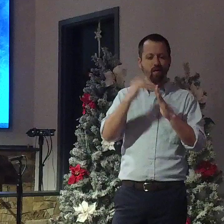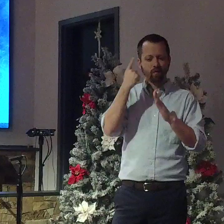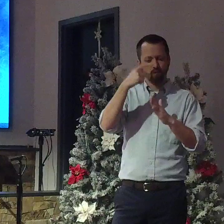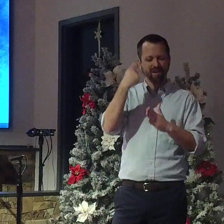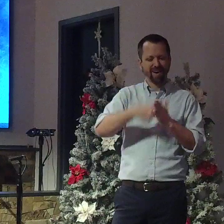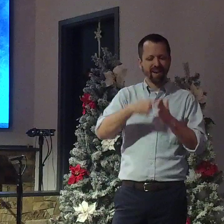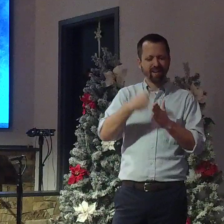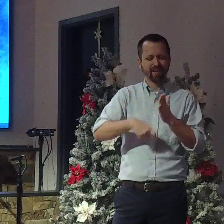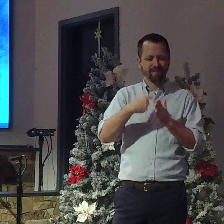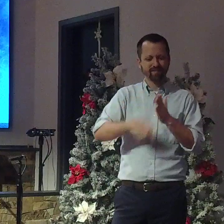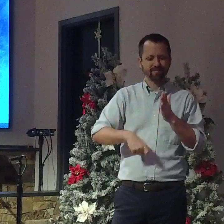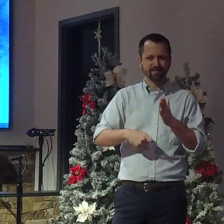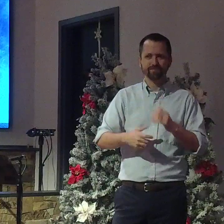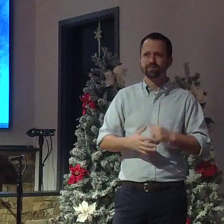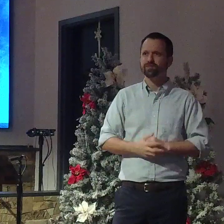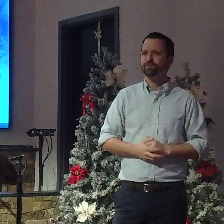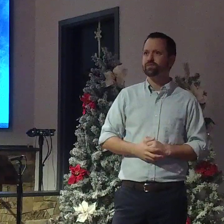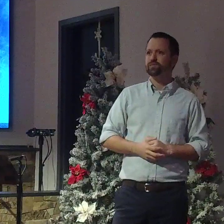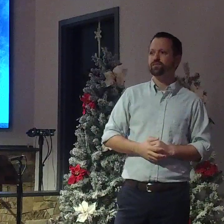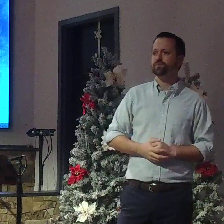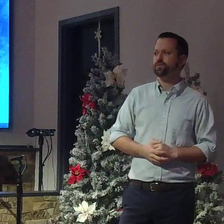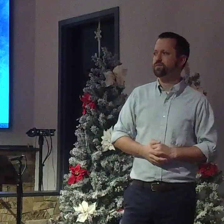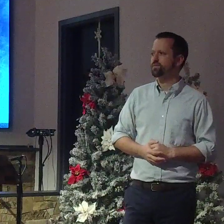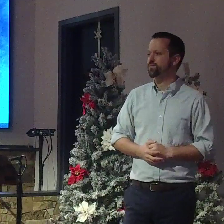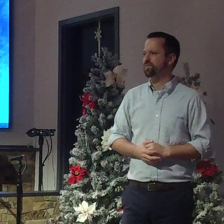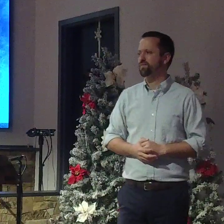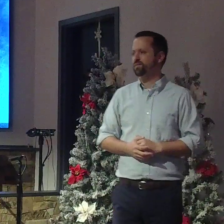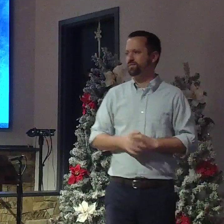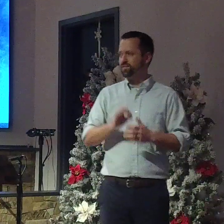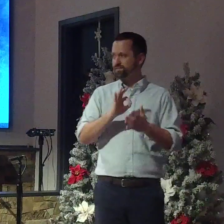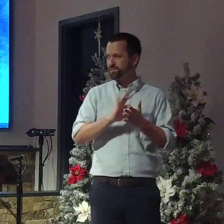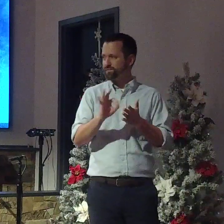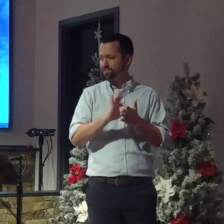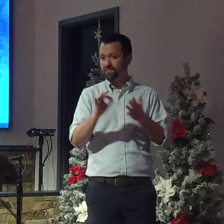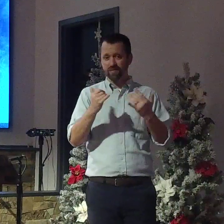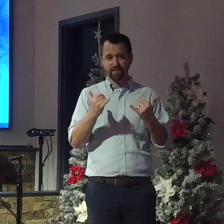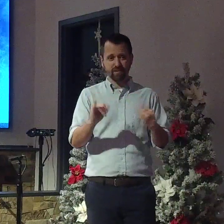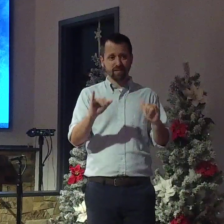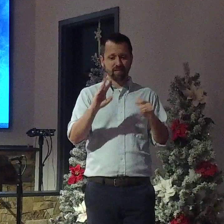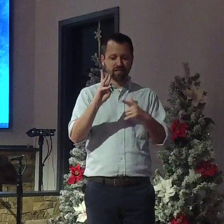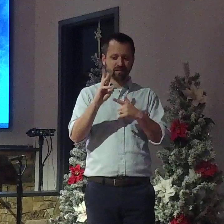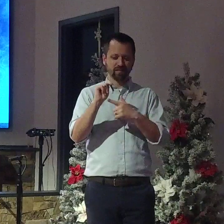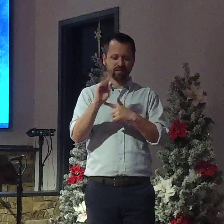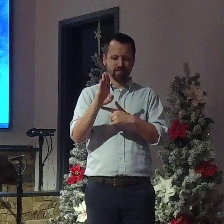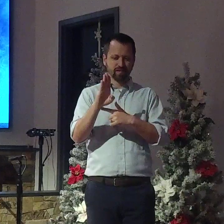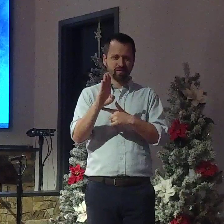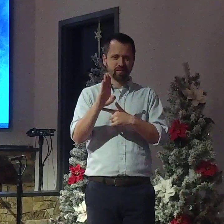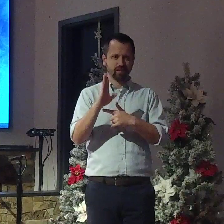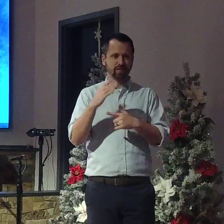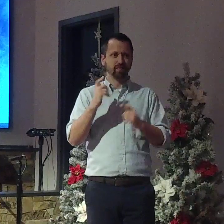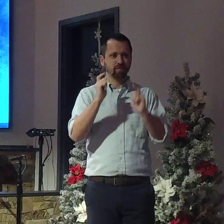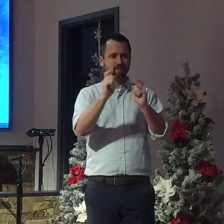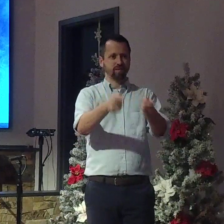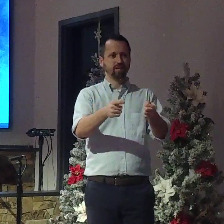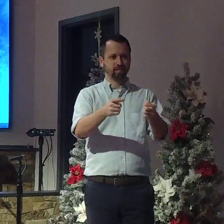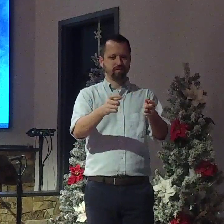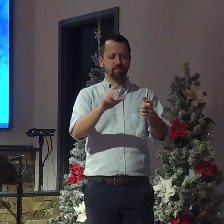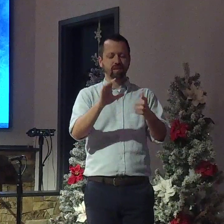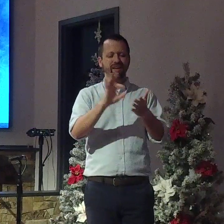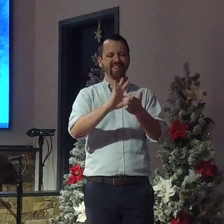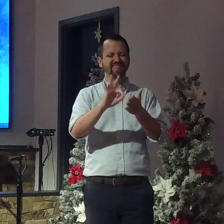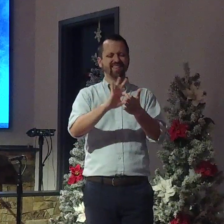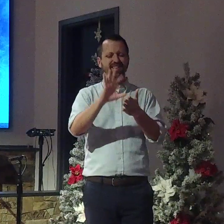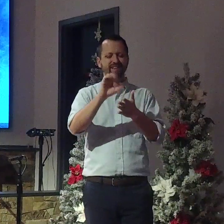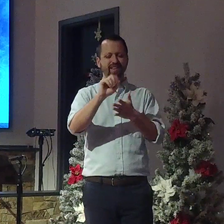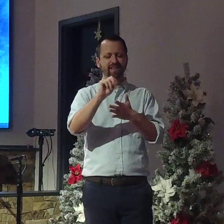up here to Jehoiakim and then work our way down to Zerubbabel. Can you all say Zerubbabel? Zerubbabel. Good job. And then we work